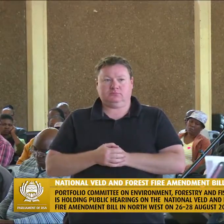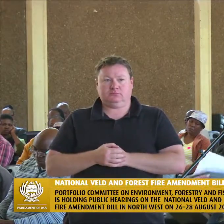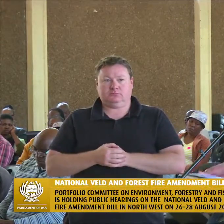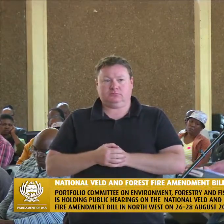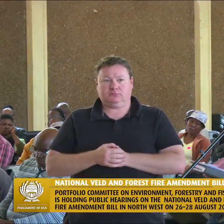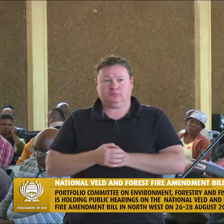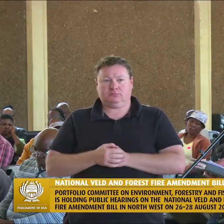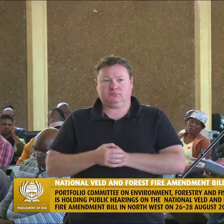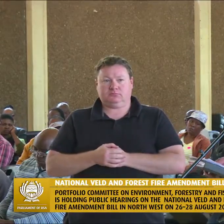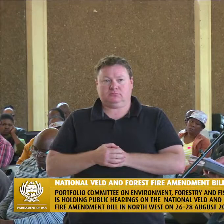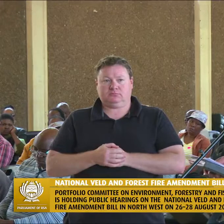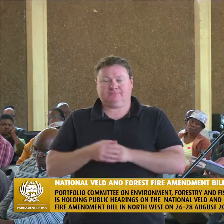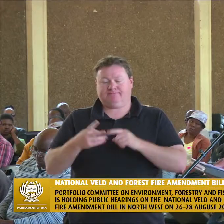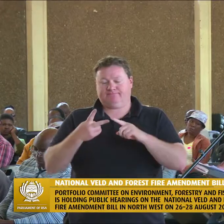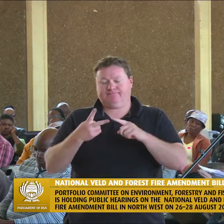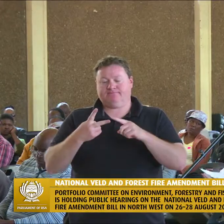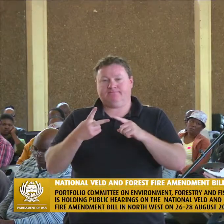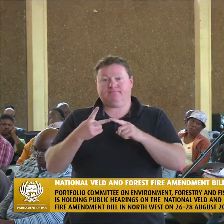second place